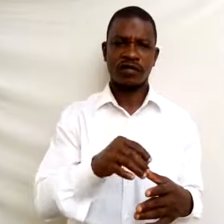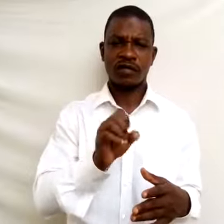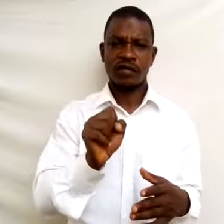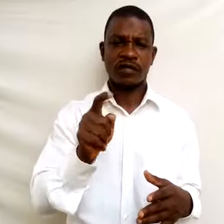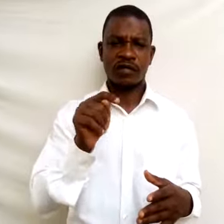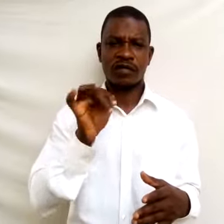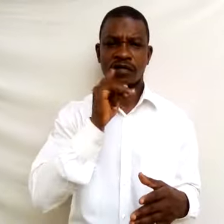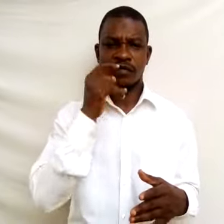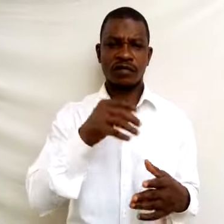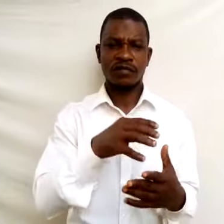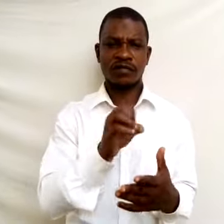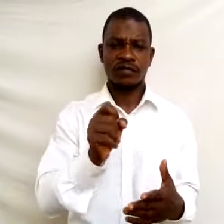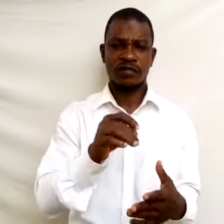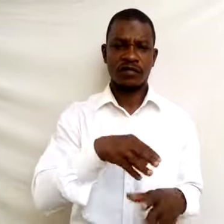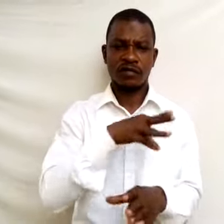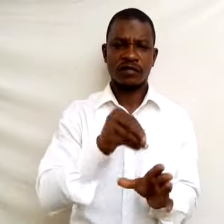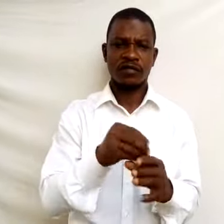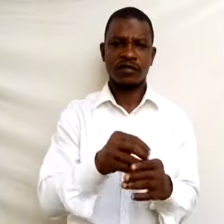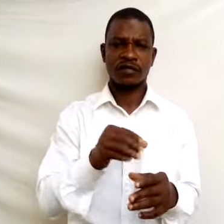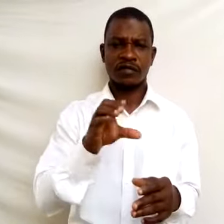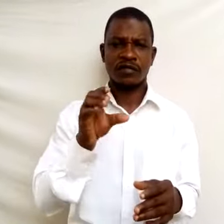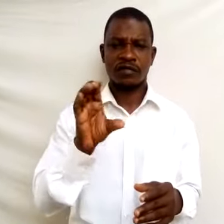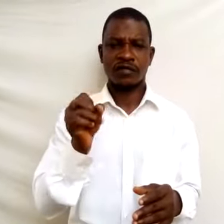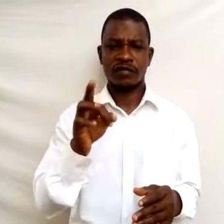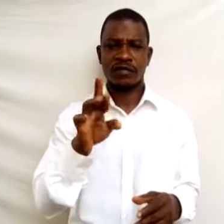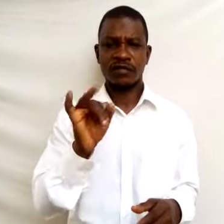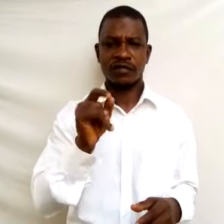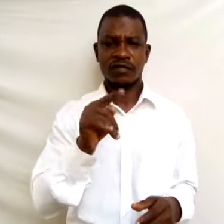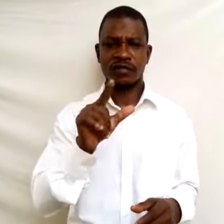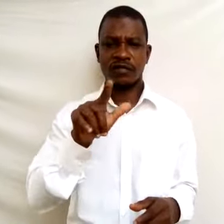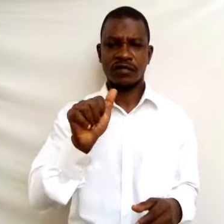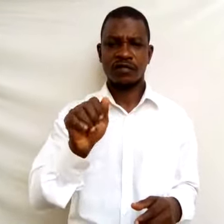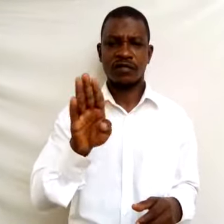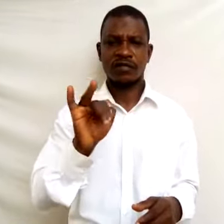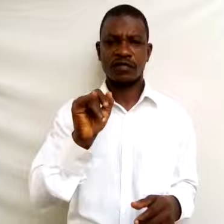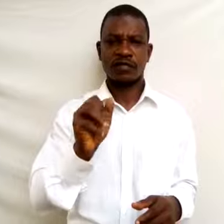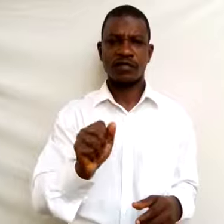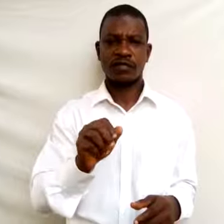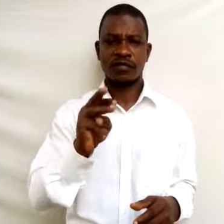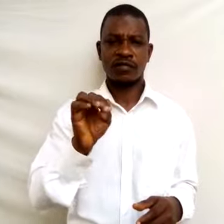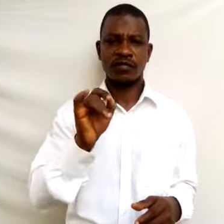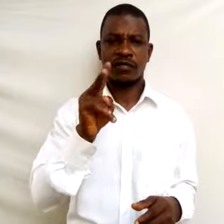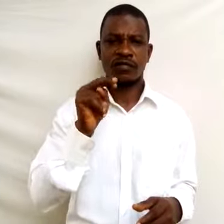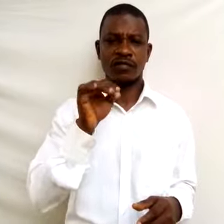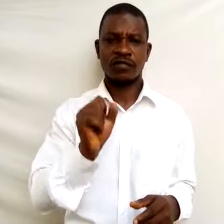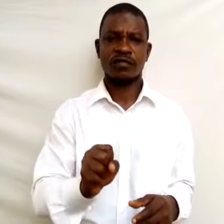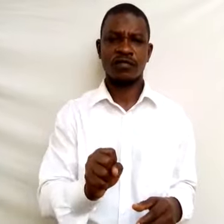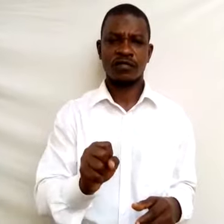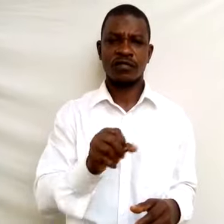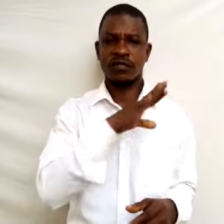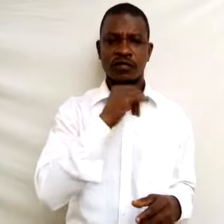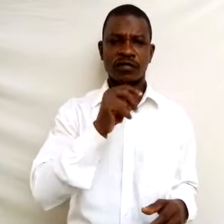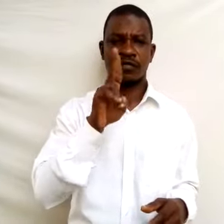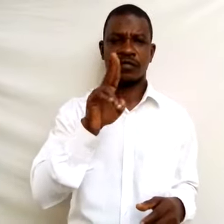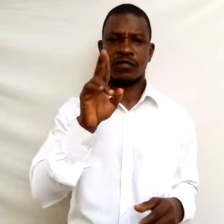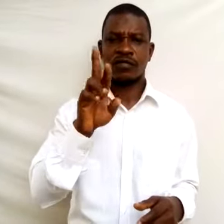genitals includes the clitoris, labia, mons pubis, and the urethral